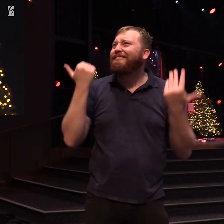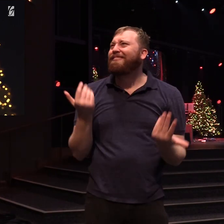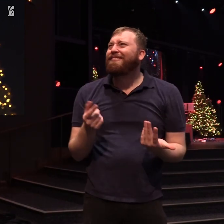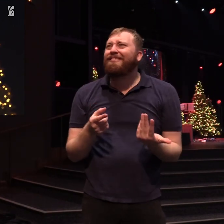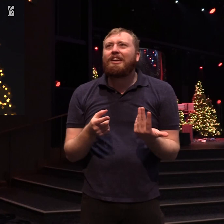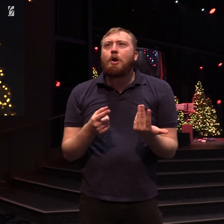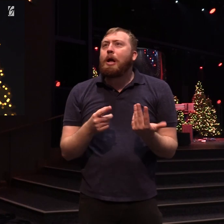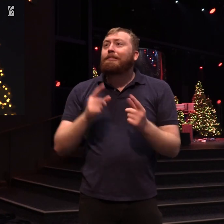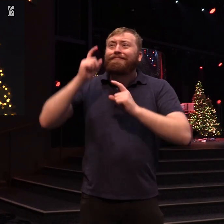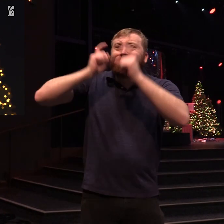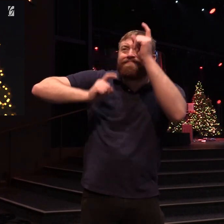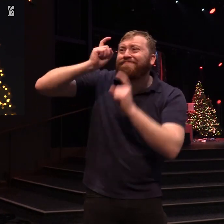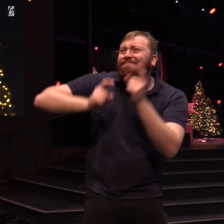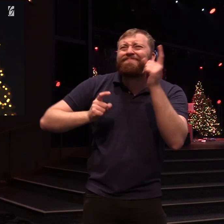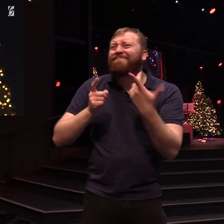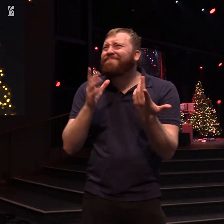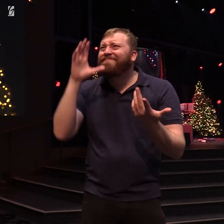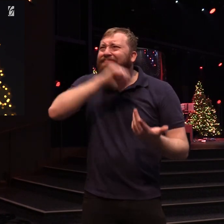seeing expressions.